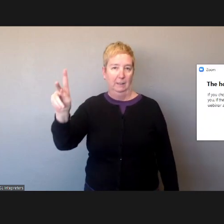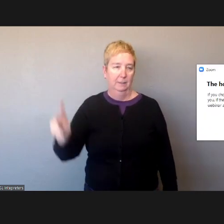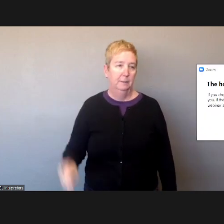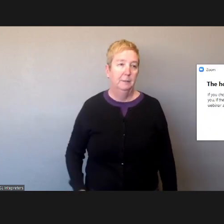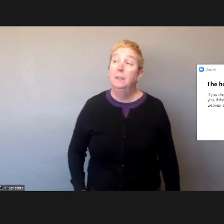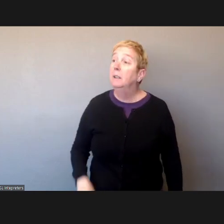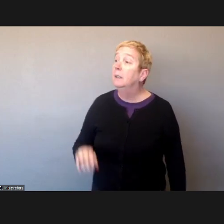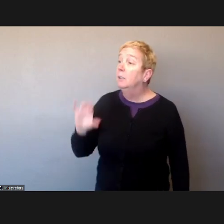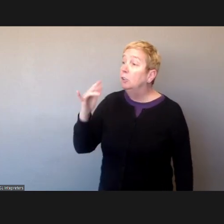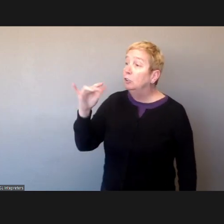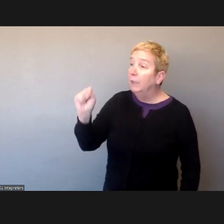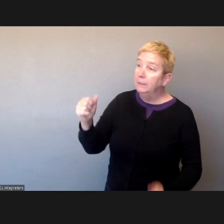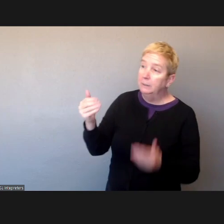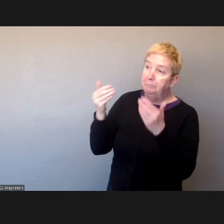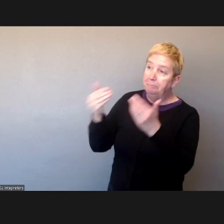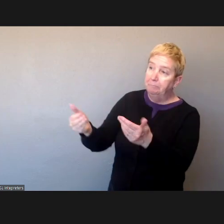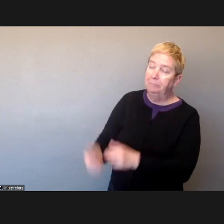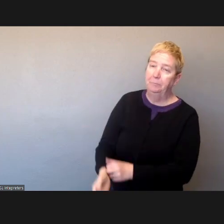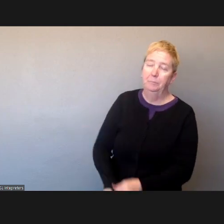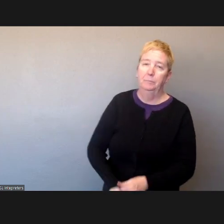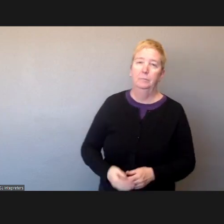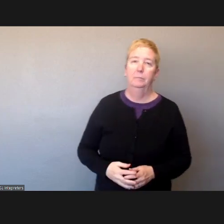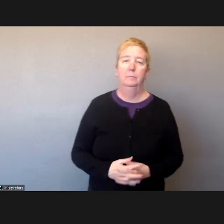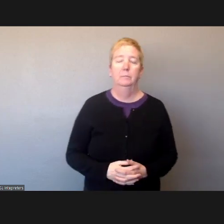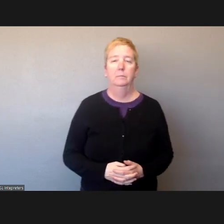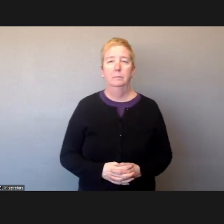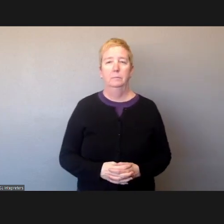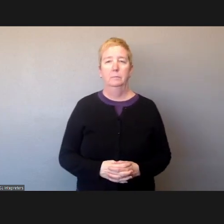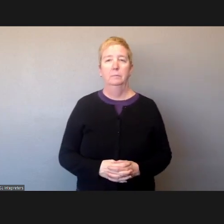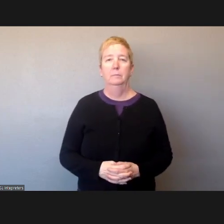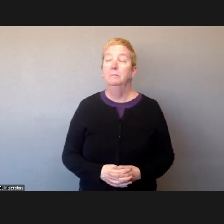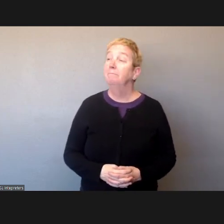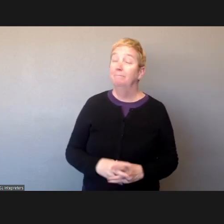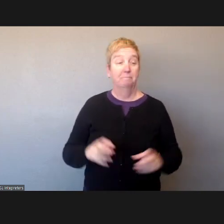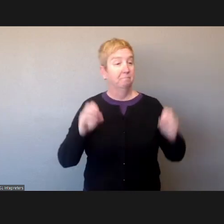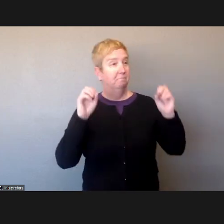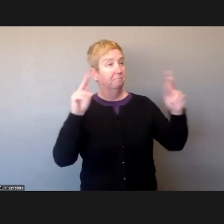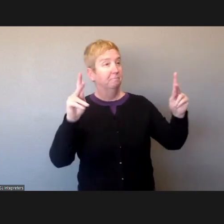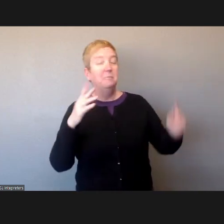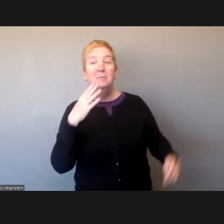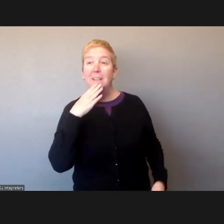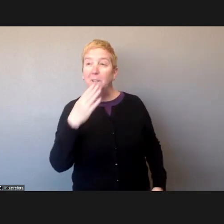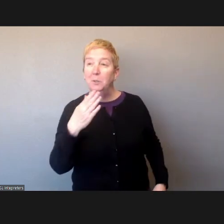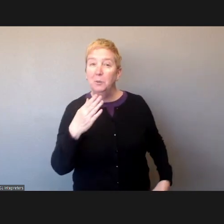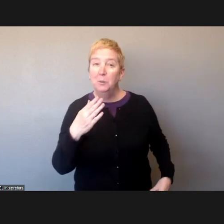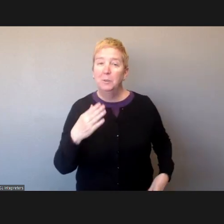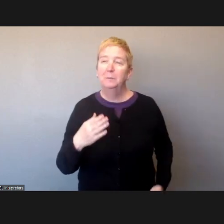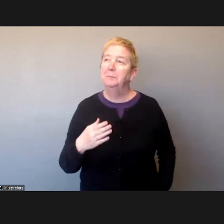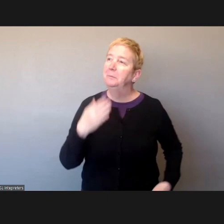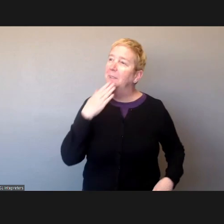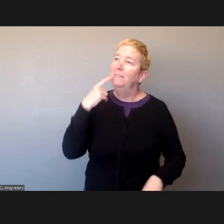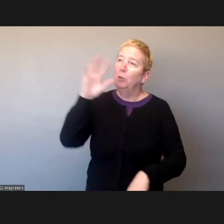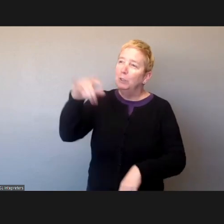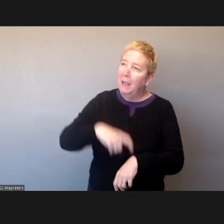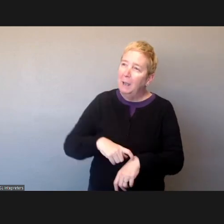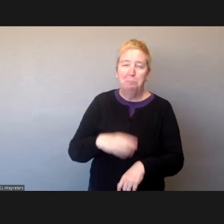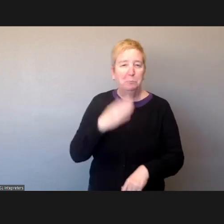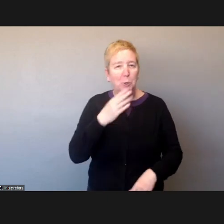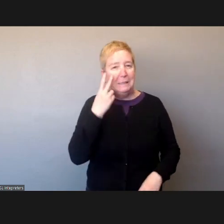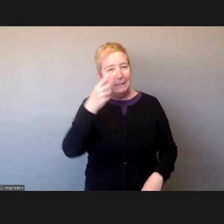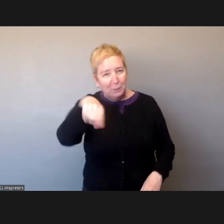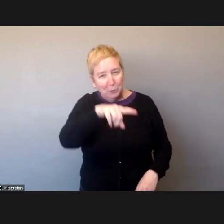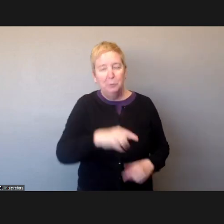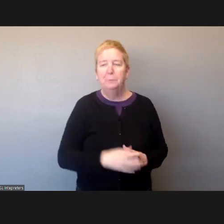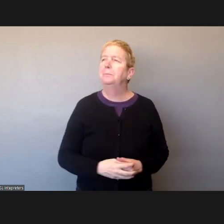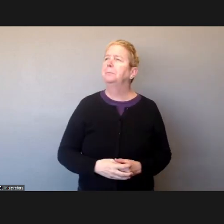Chris, you should be able to unmute yourself and ask your question. All right. Thank you very much. Thank you for the time. Good to see y'all. I had